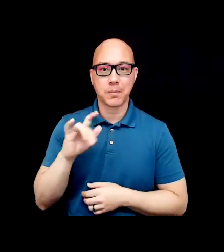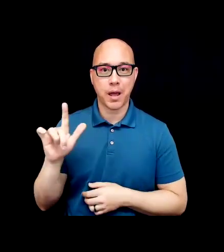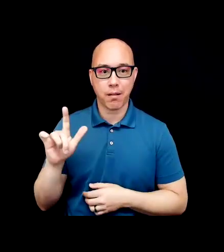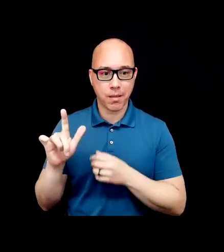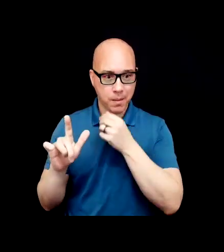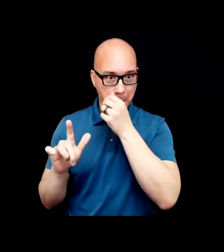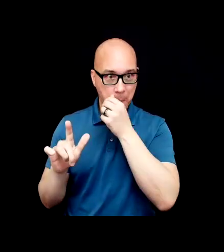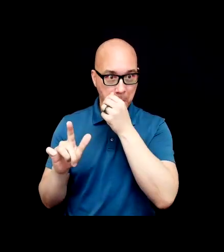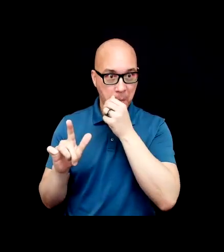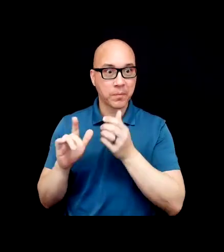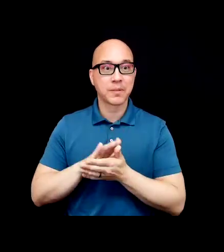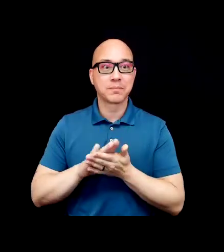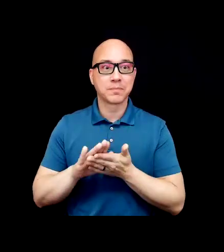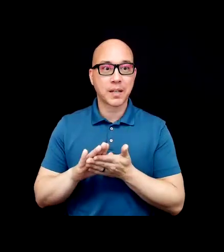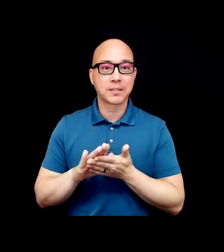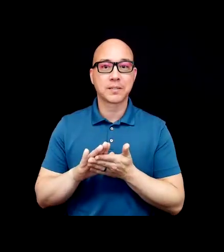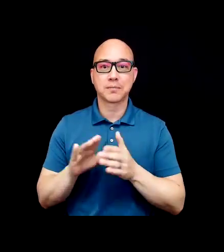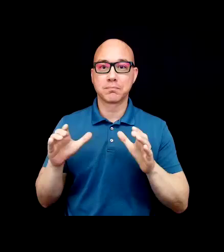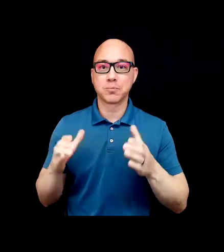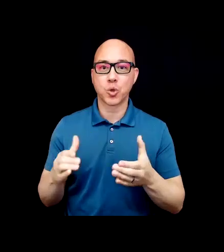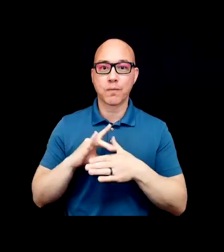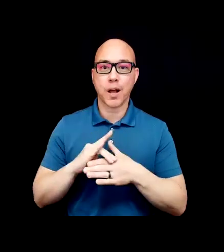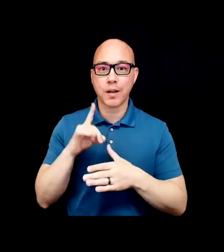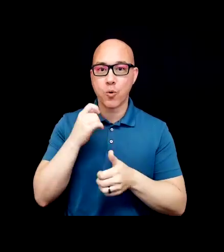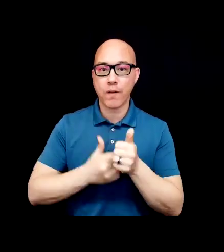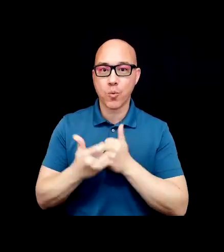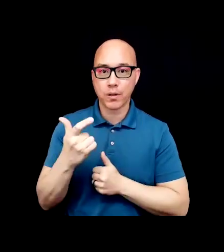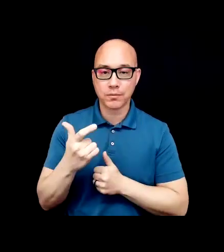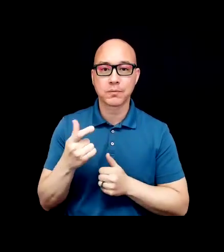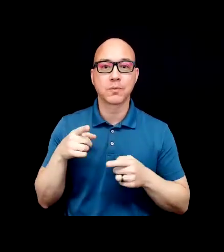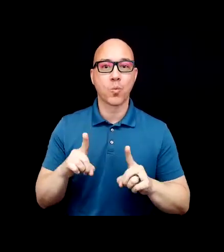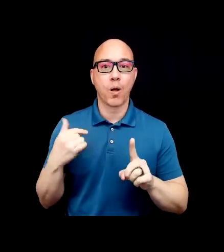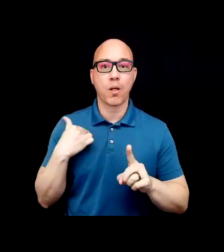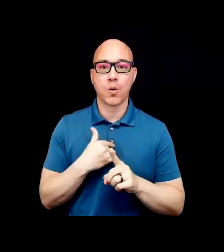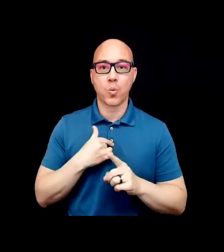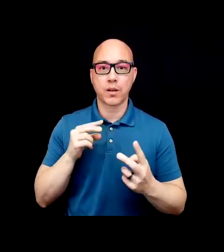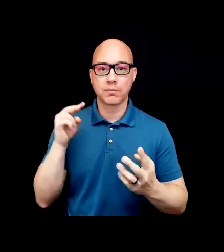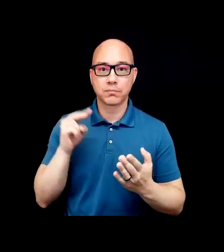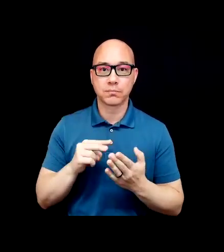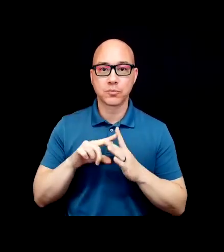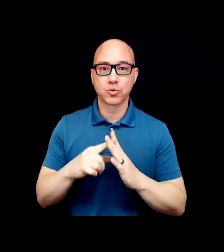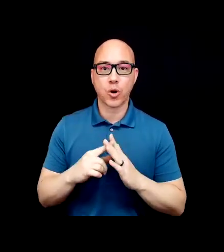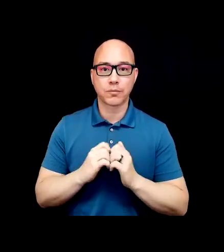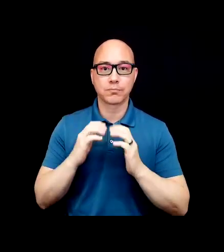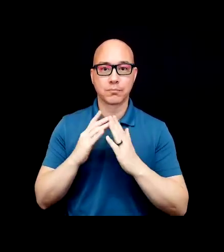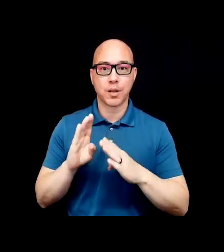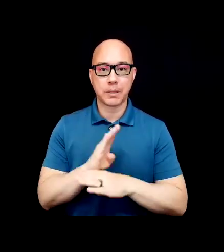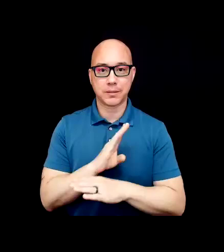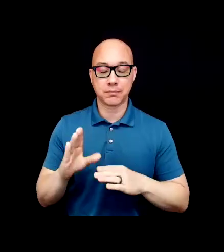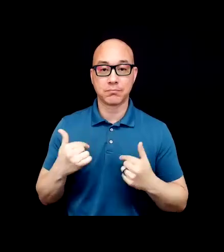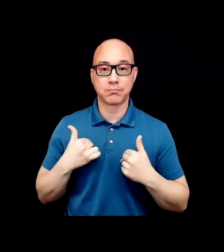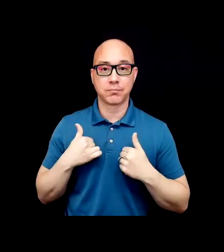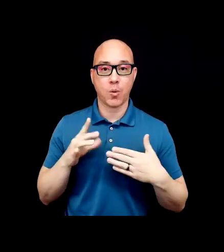nice set of content for everybody as we all look at starting a business. I'm going to walk us